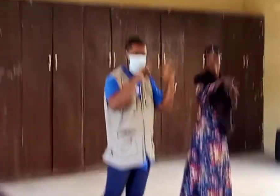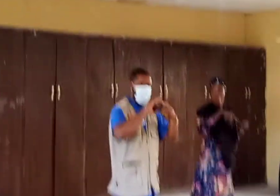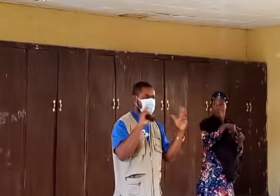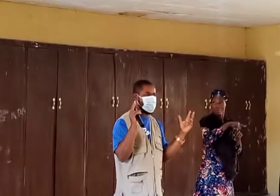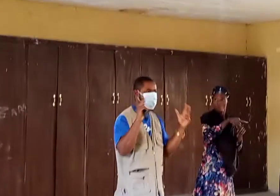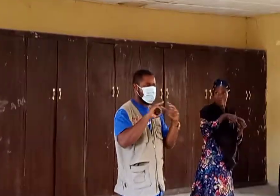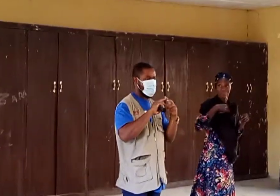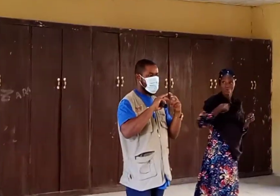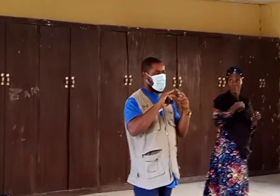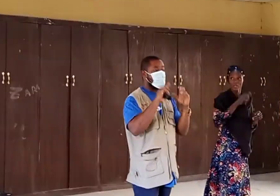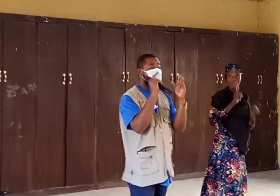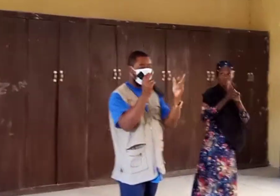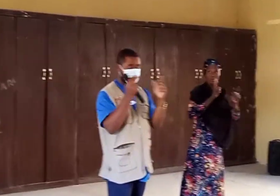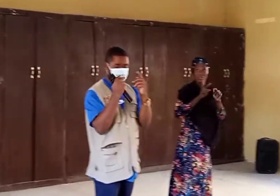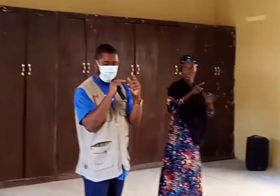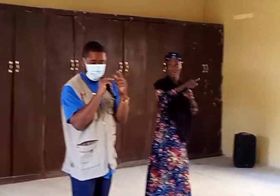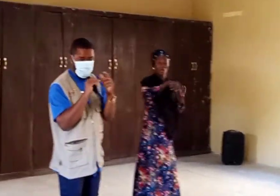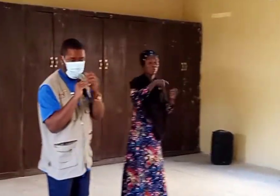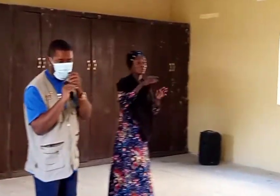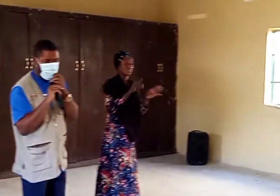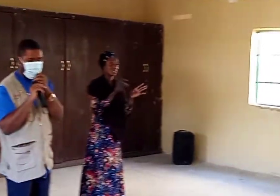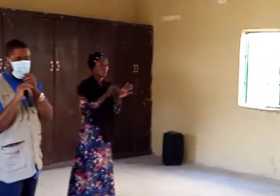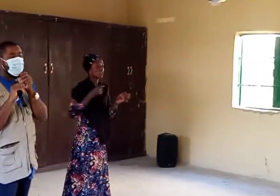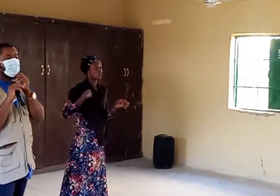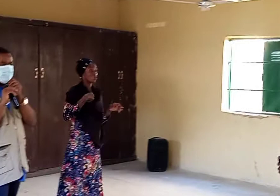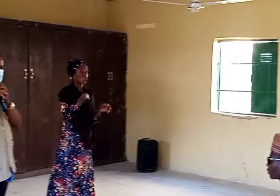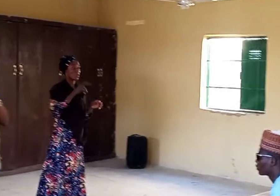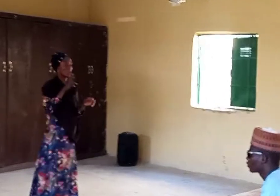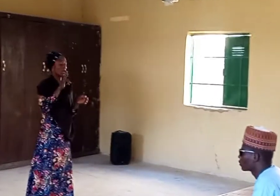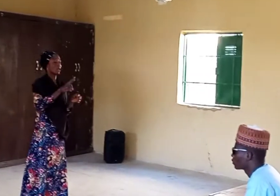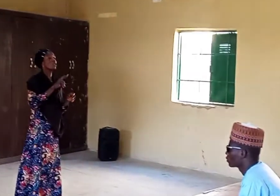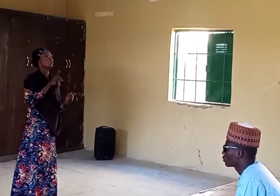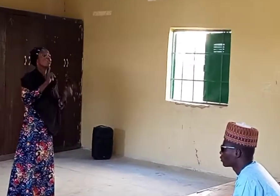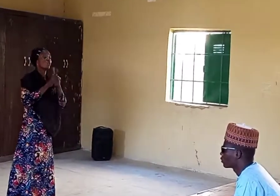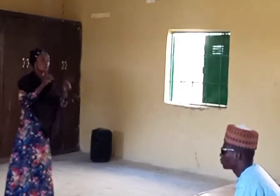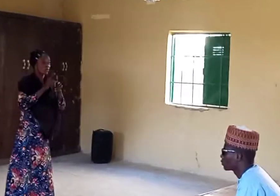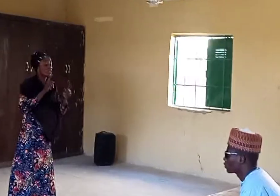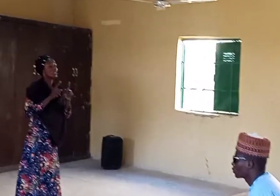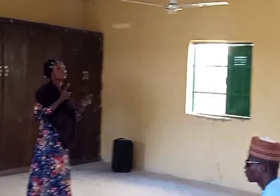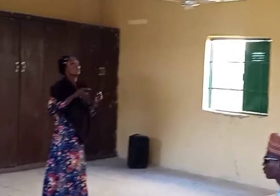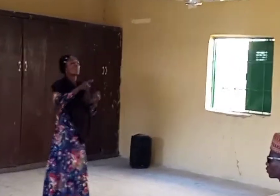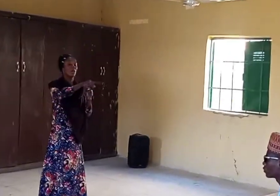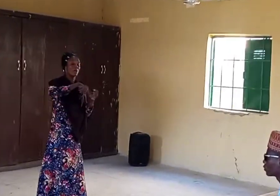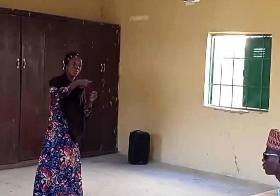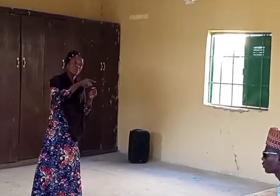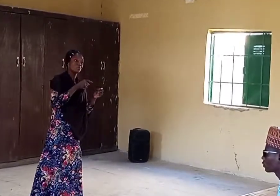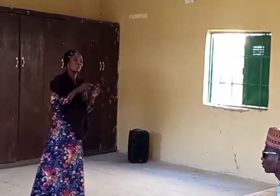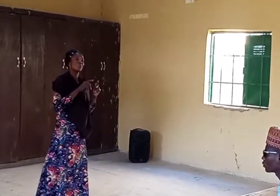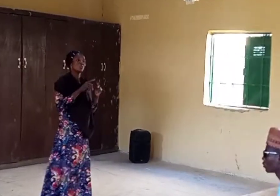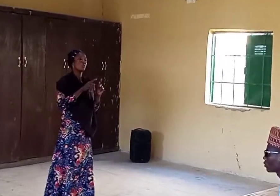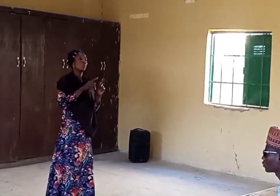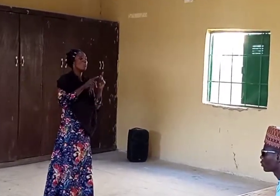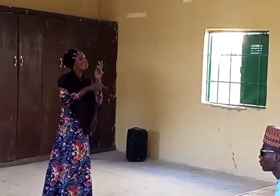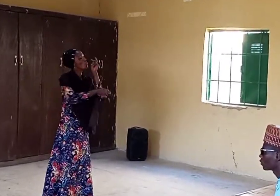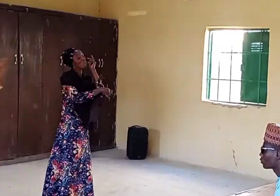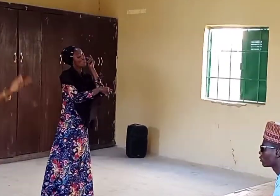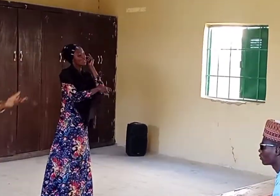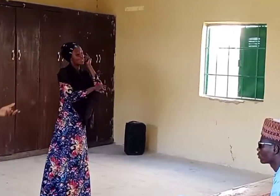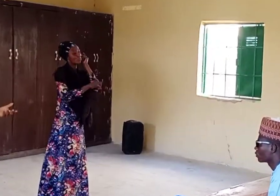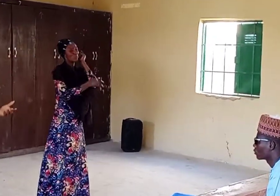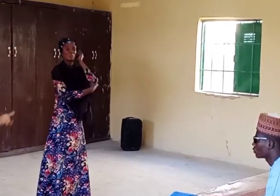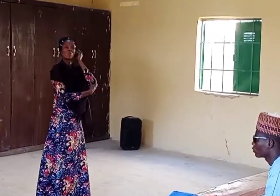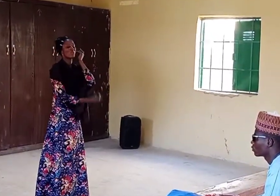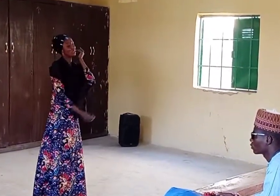goes hand in hand. We have to face the truth. These are the challenges. If I'm someone who maybe I had